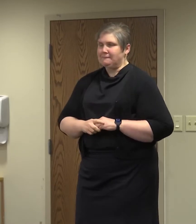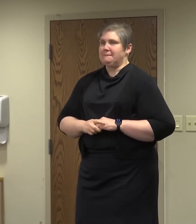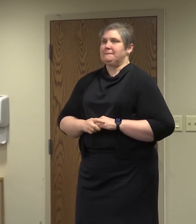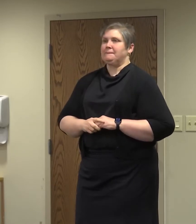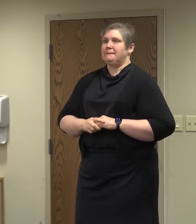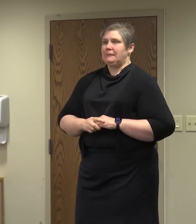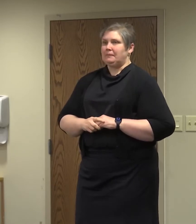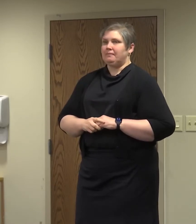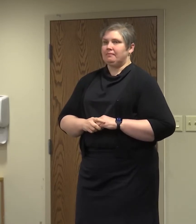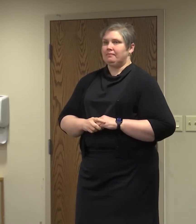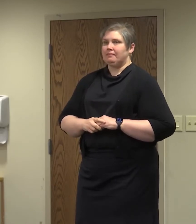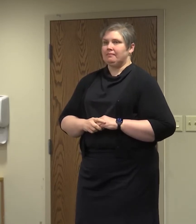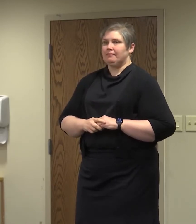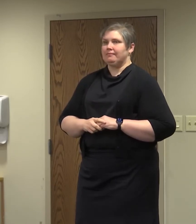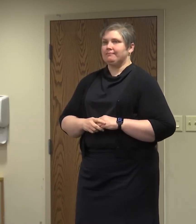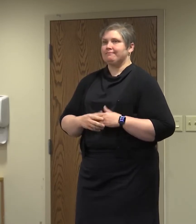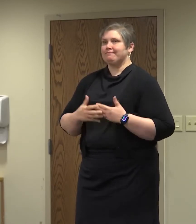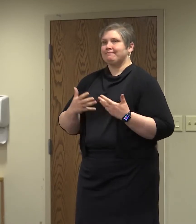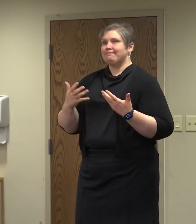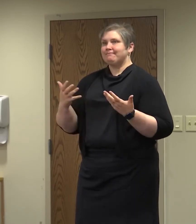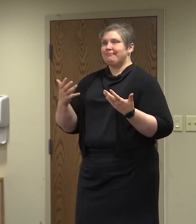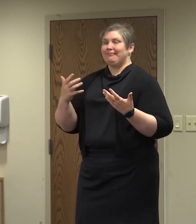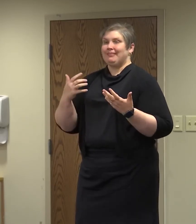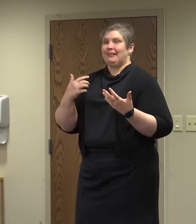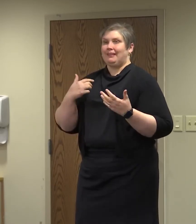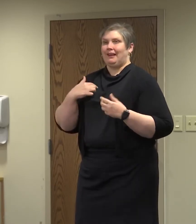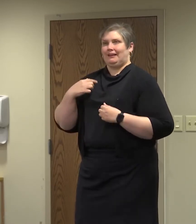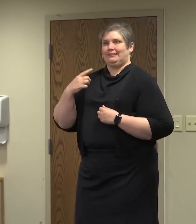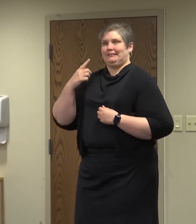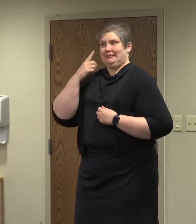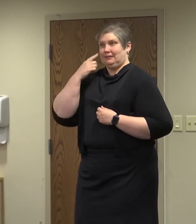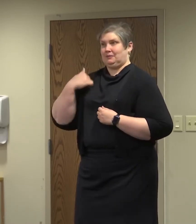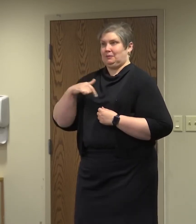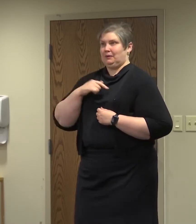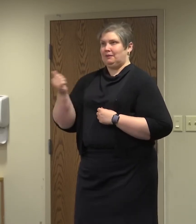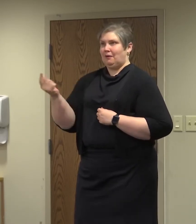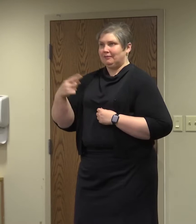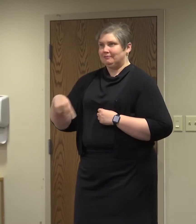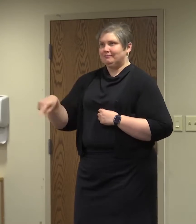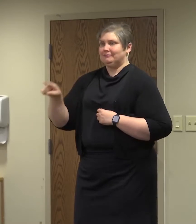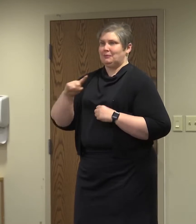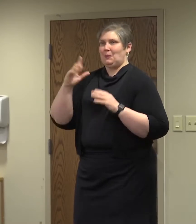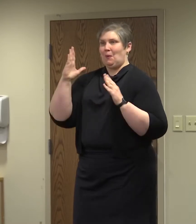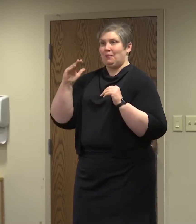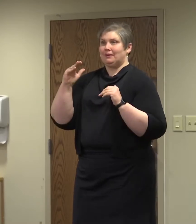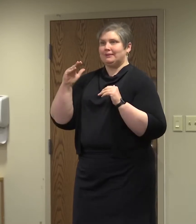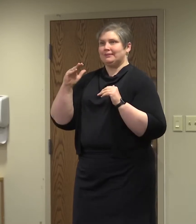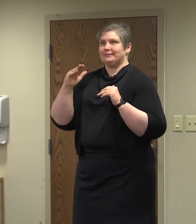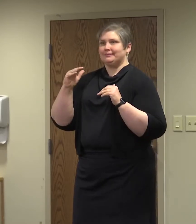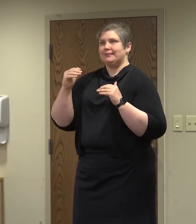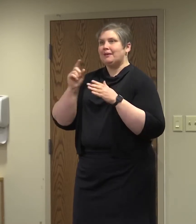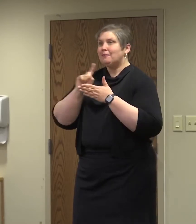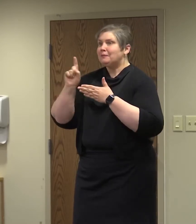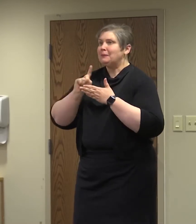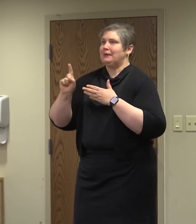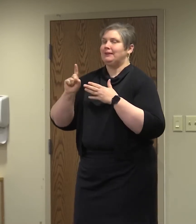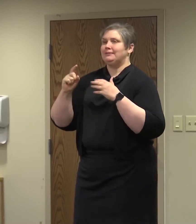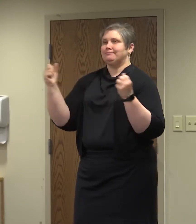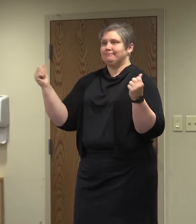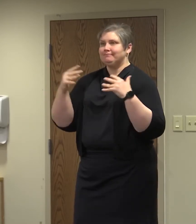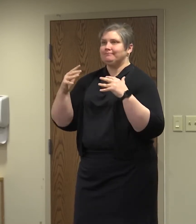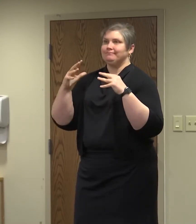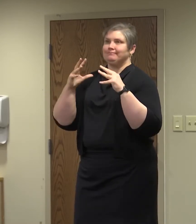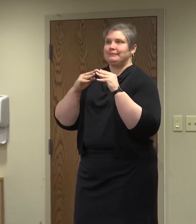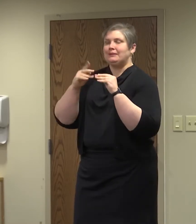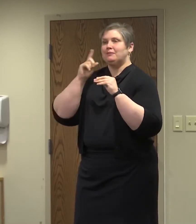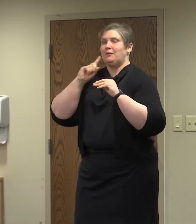I think everyone was hoping that these COVID updates were gone forever, including myself, but